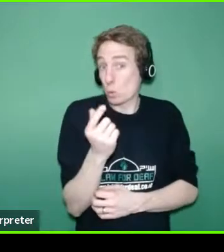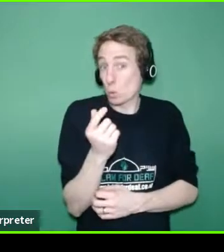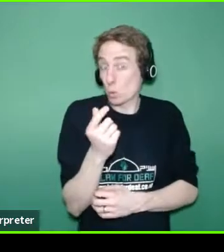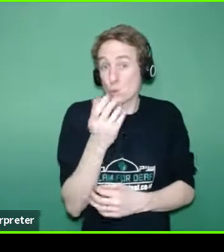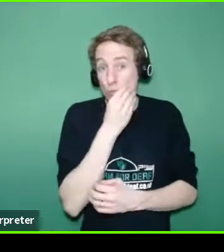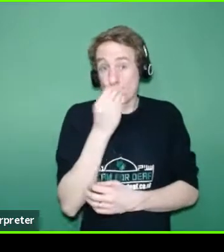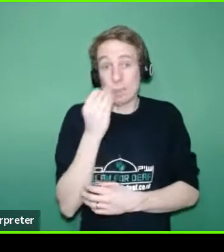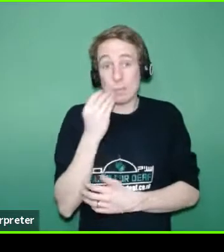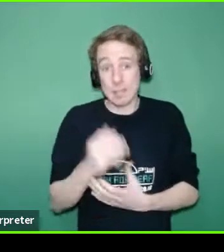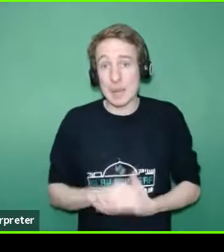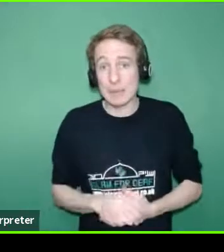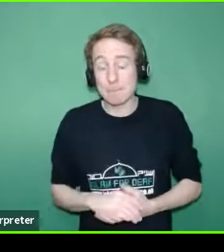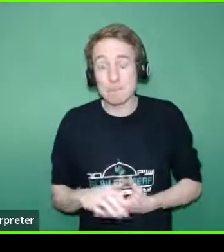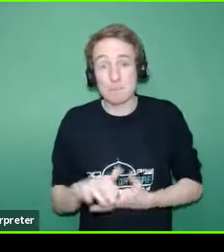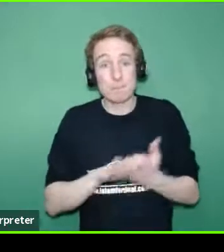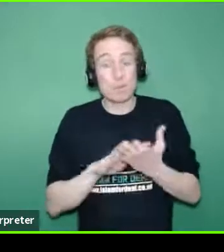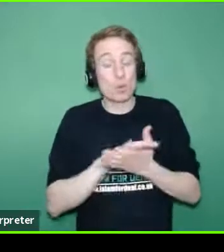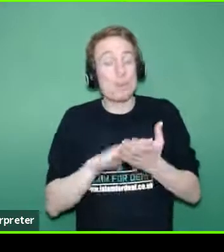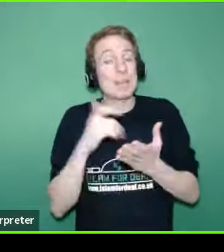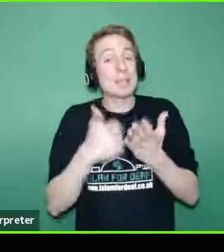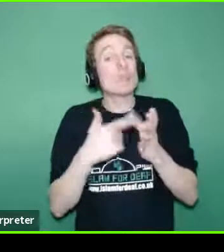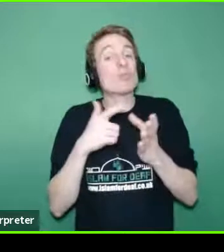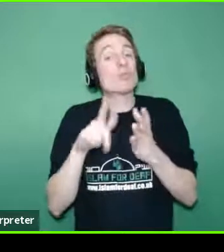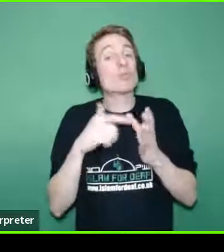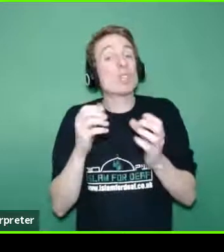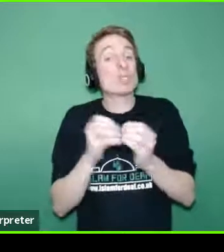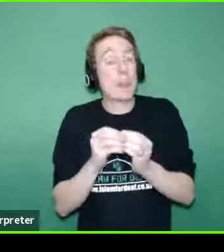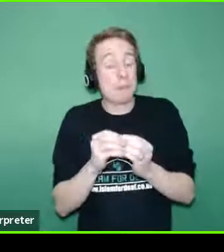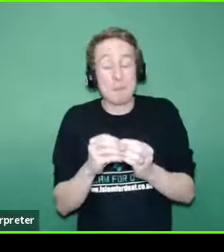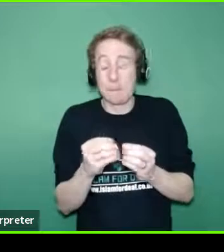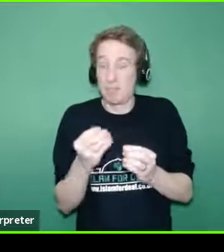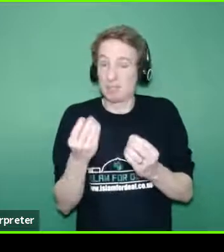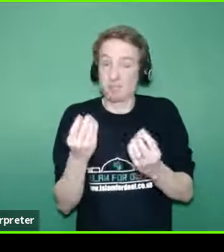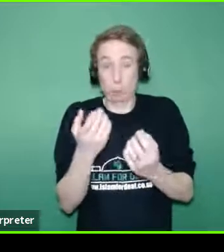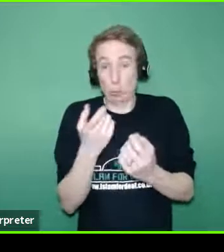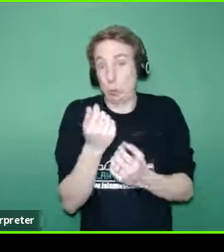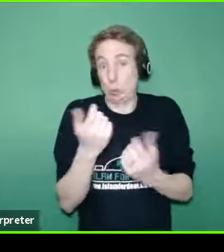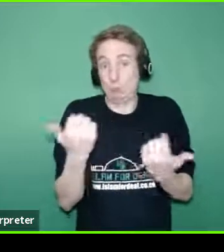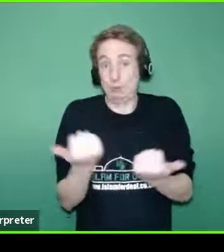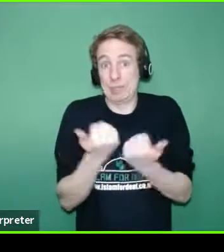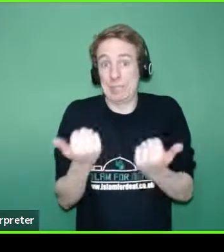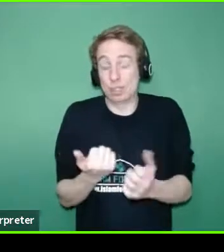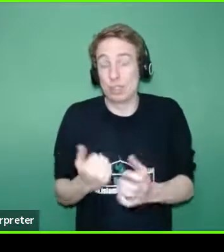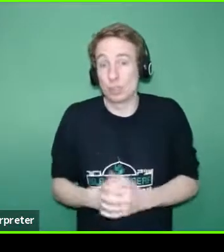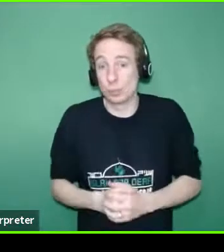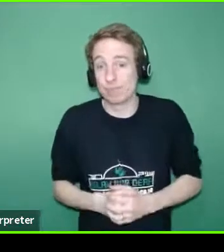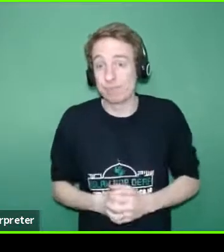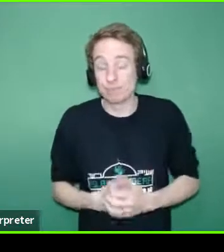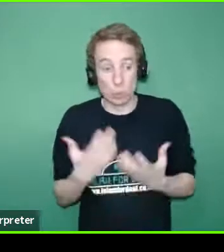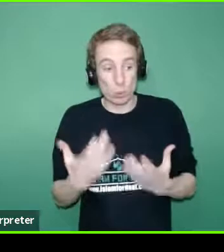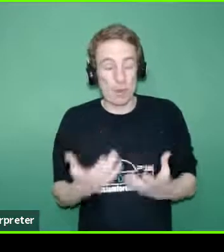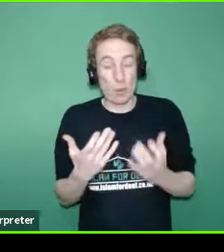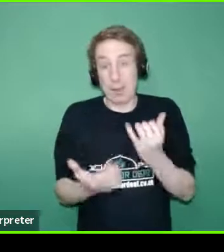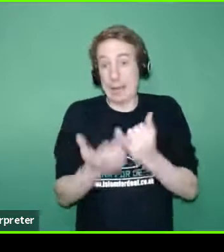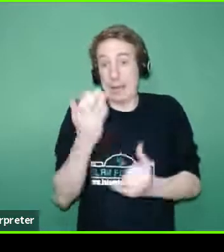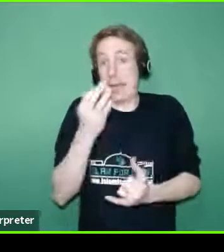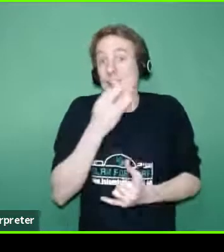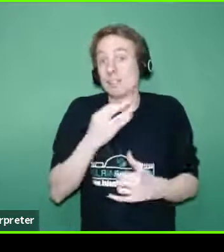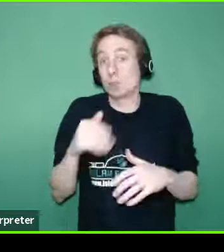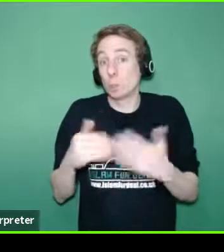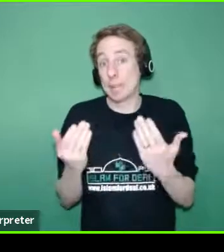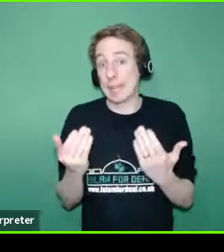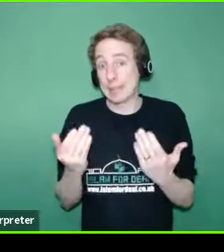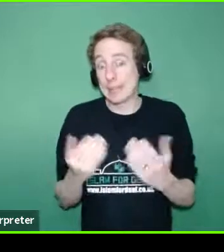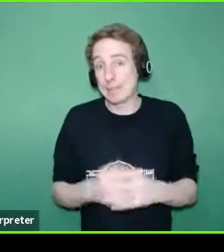farewell to the month of Rajab. And Rajab is the month that we are in now, and we are in the last days of Rajab. And it